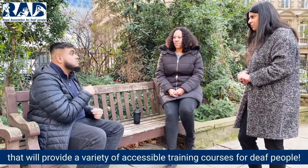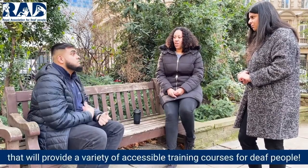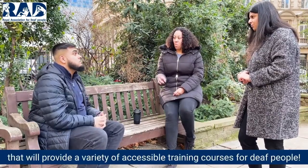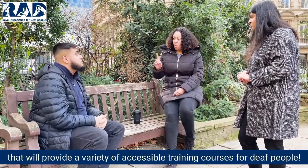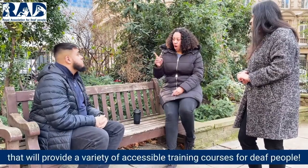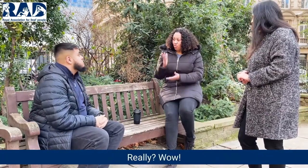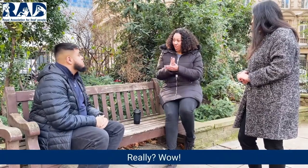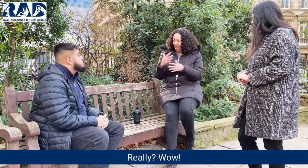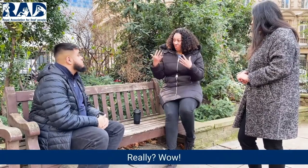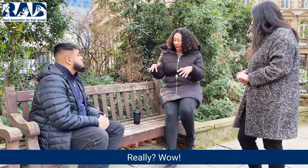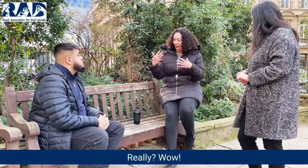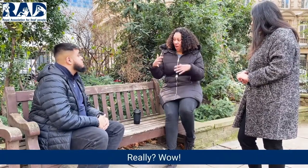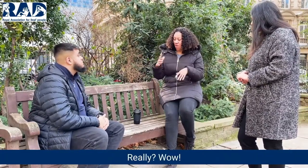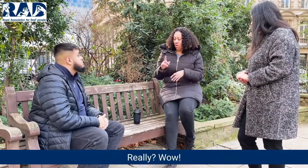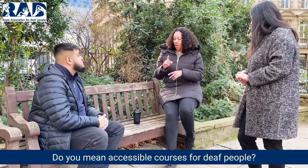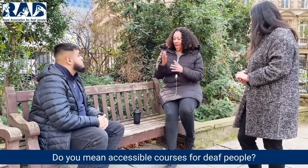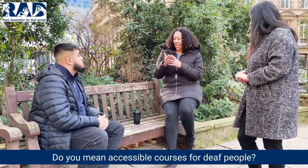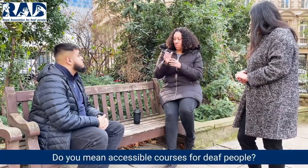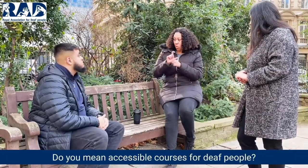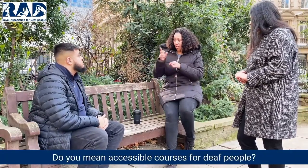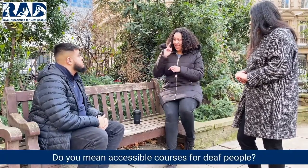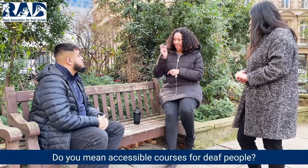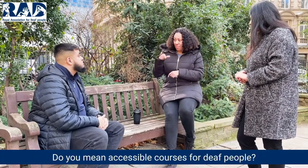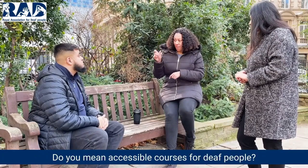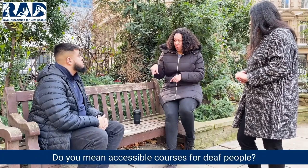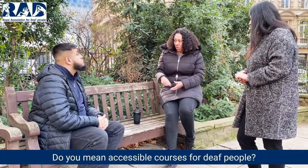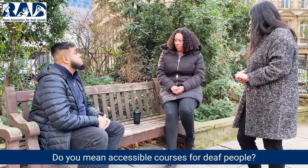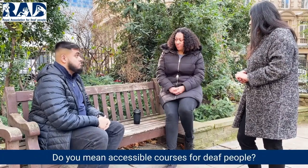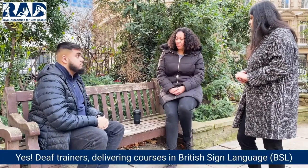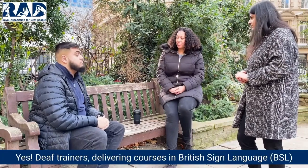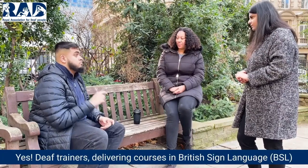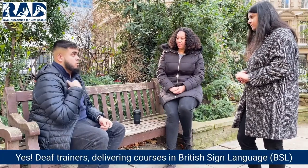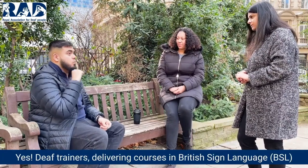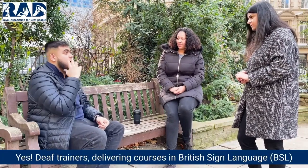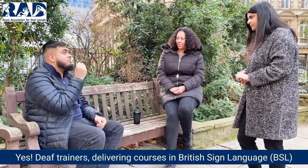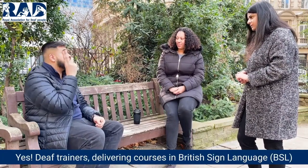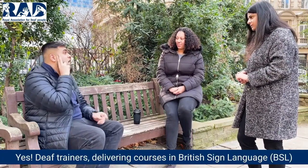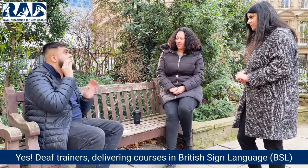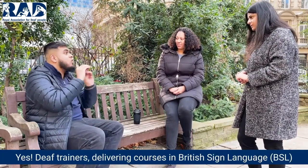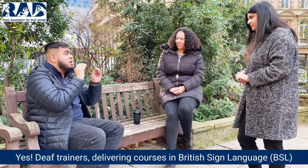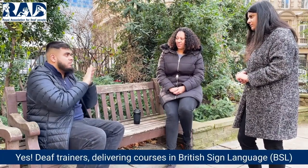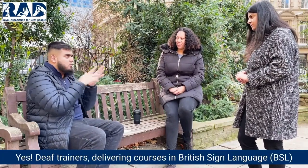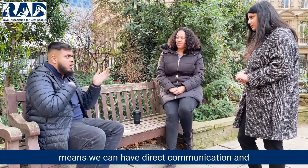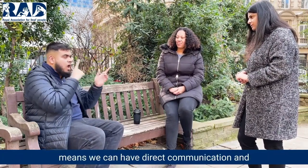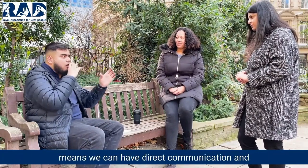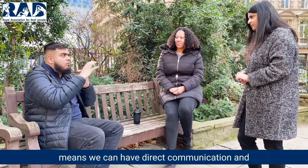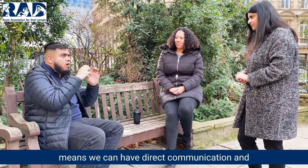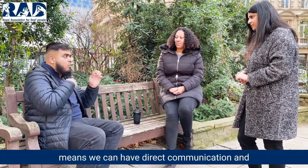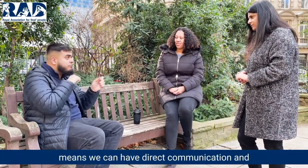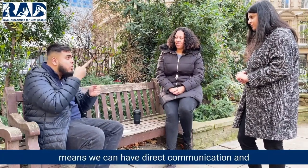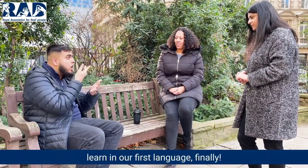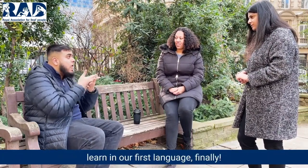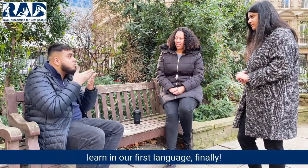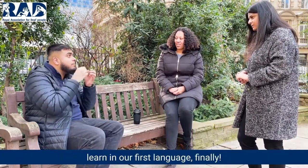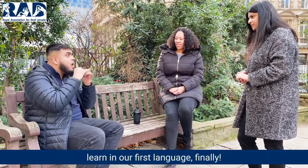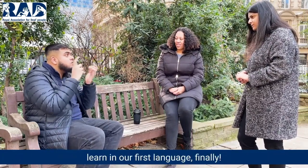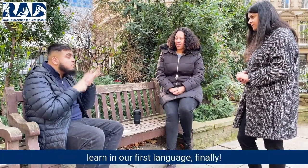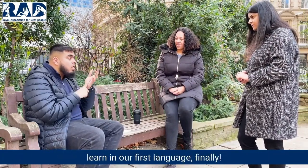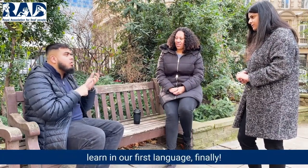for deaf Really? Wow! Do you mean accessible courses for deaf people? Yes. Deaf trainers delivering courses in British style language means we can have direct communication and